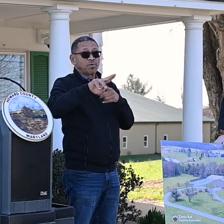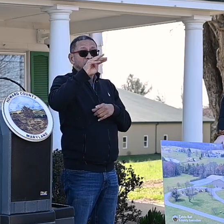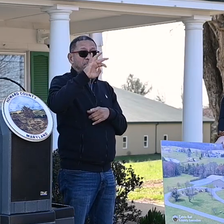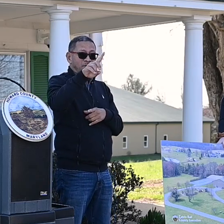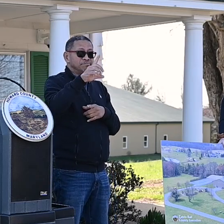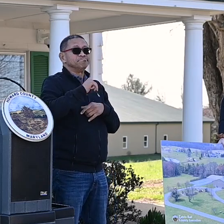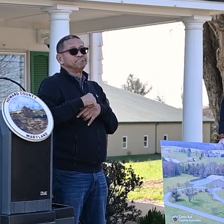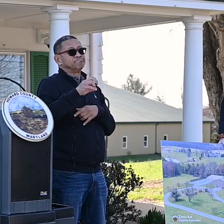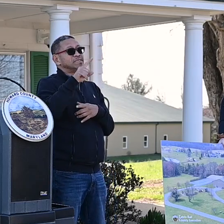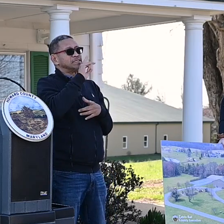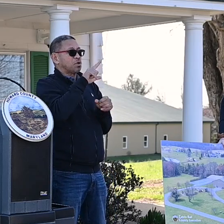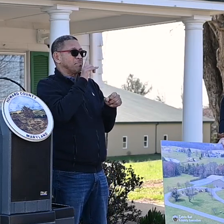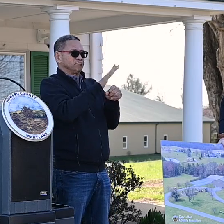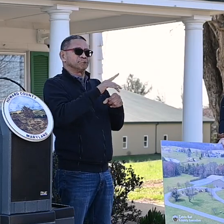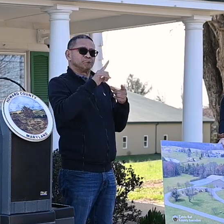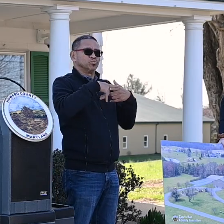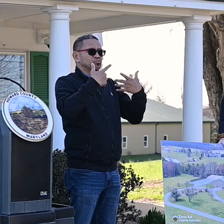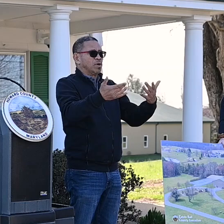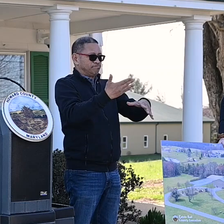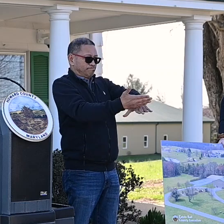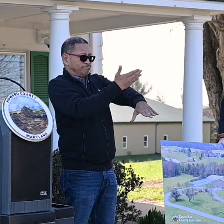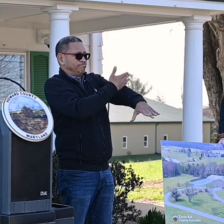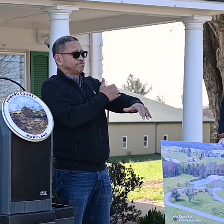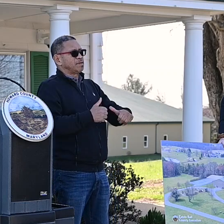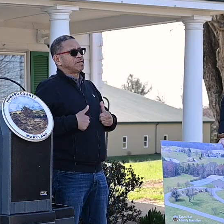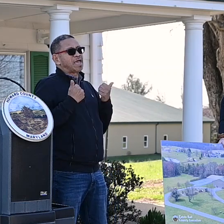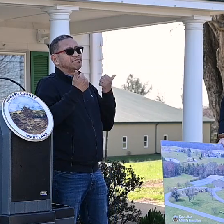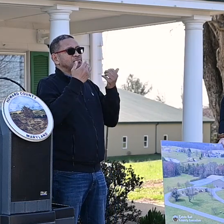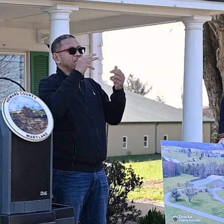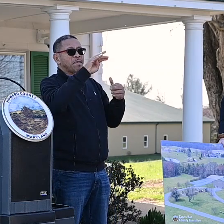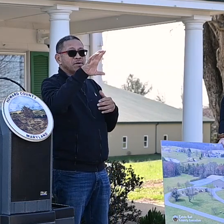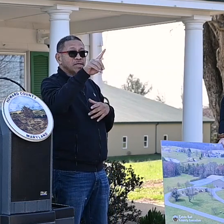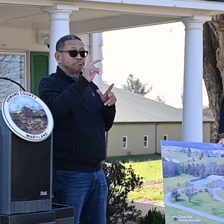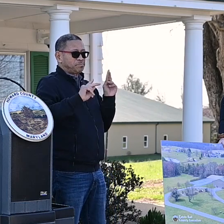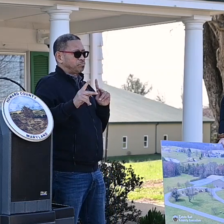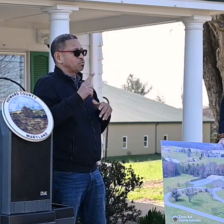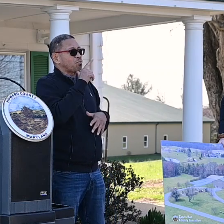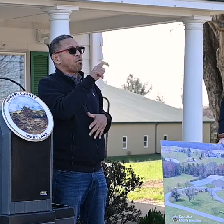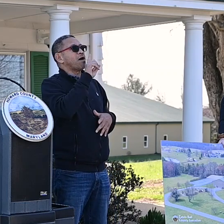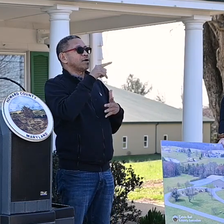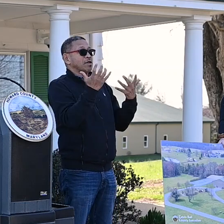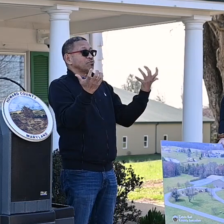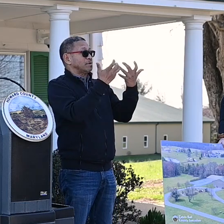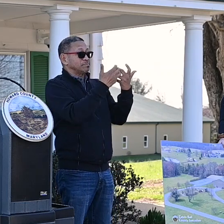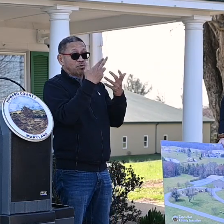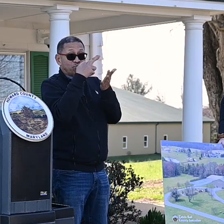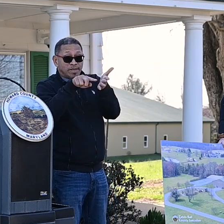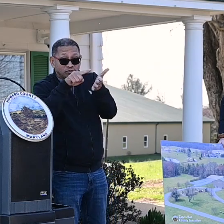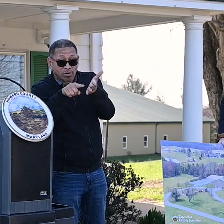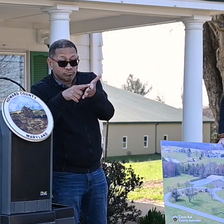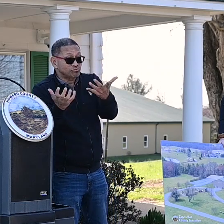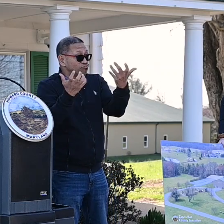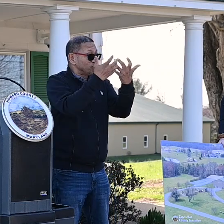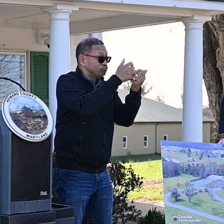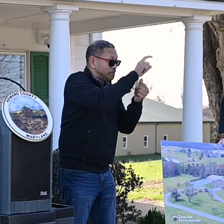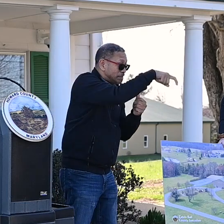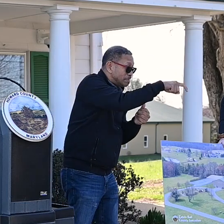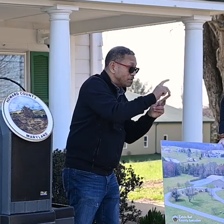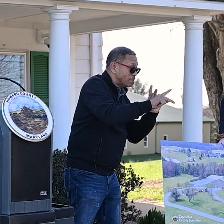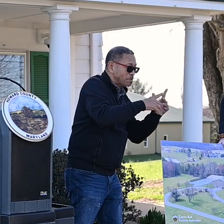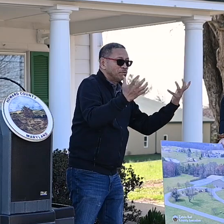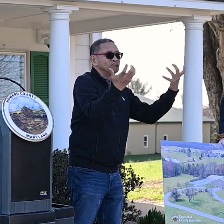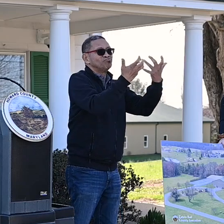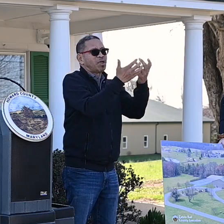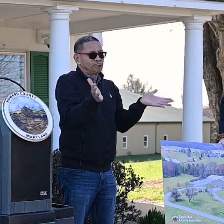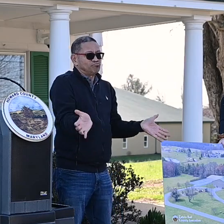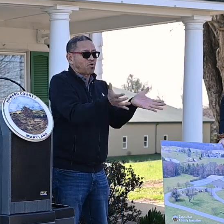Maryland Extension is committed to enhancing the lives of Marylanders by connecting university research to the needs of the people,